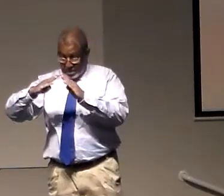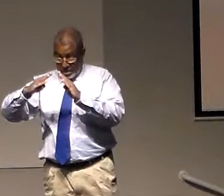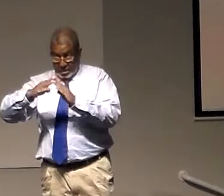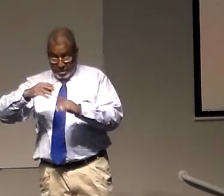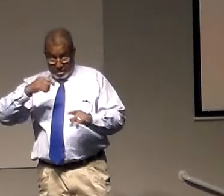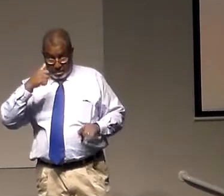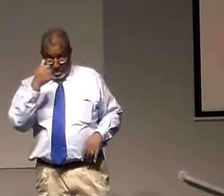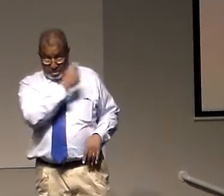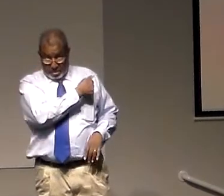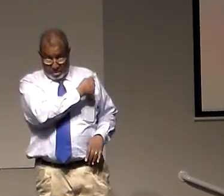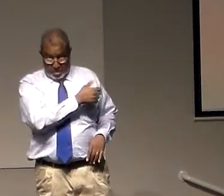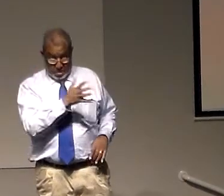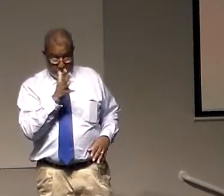city